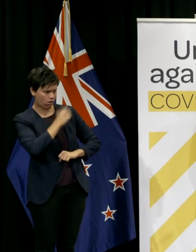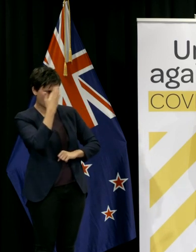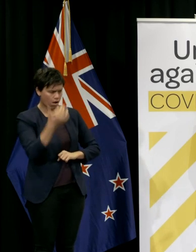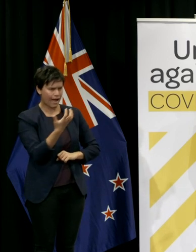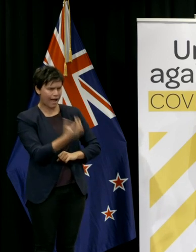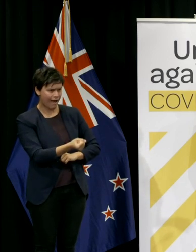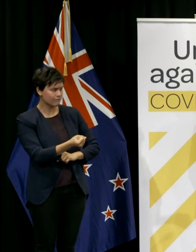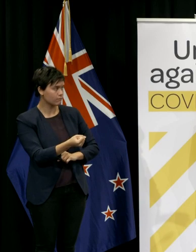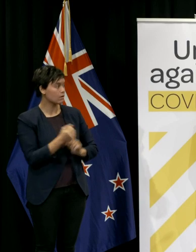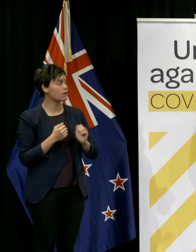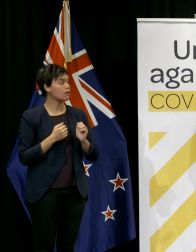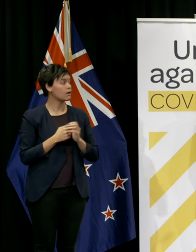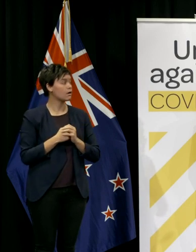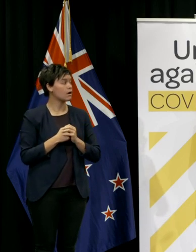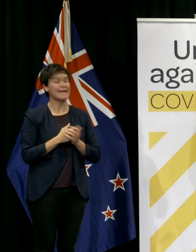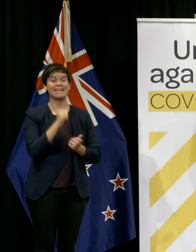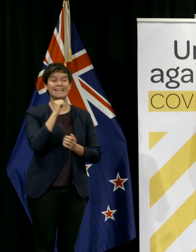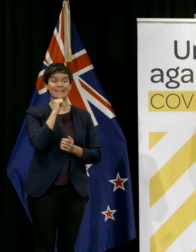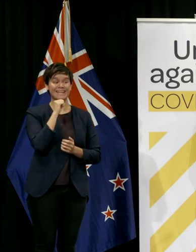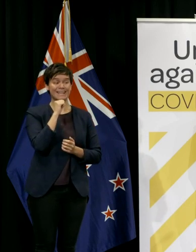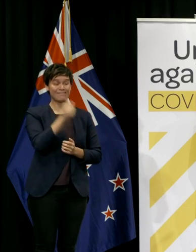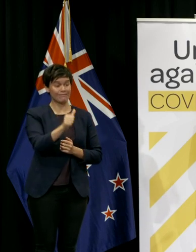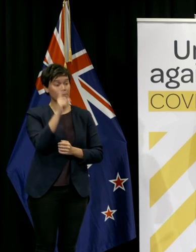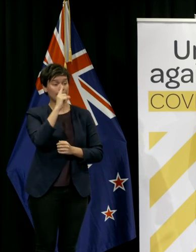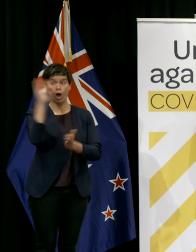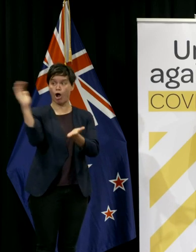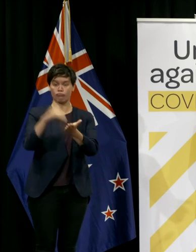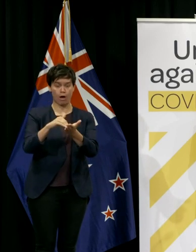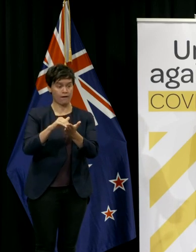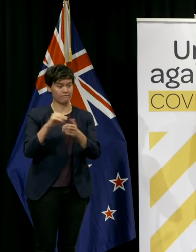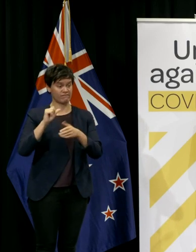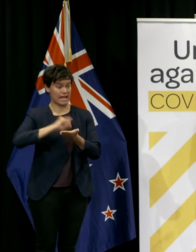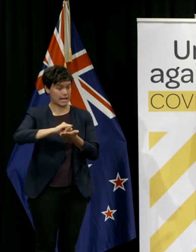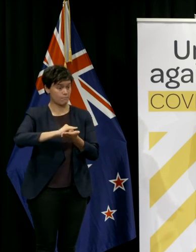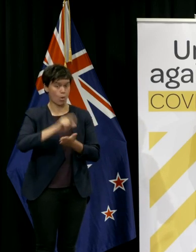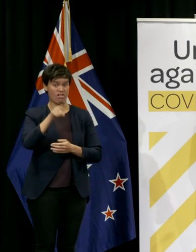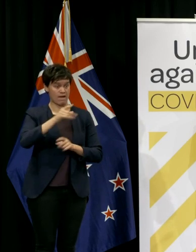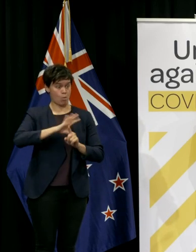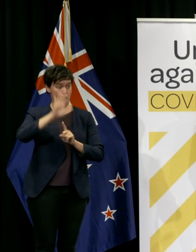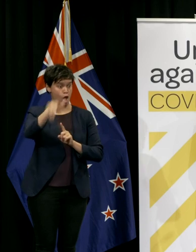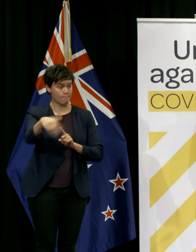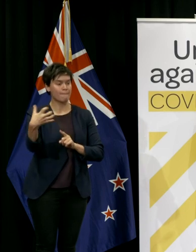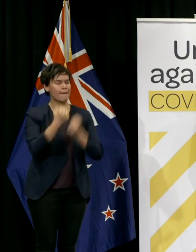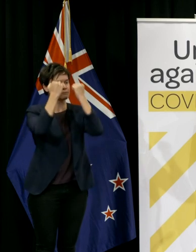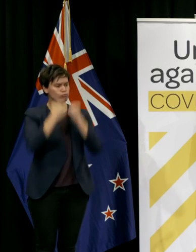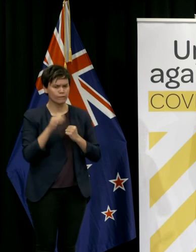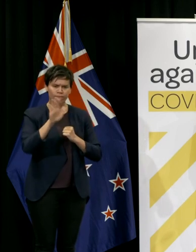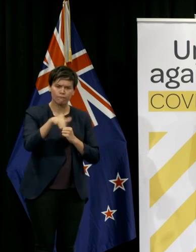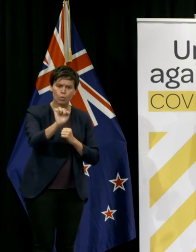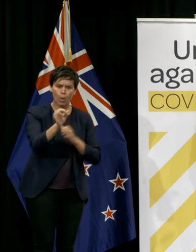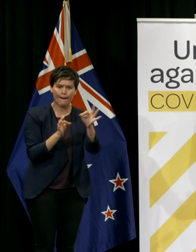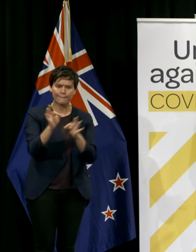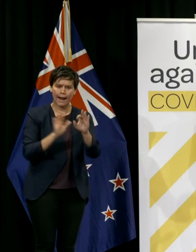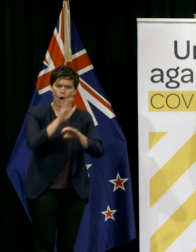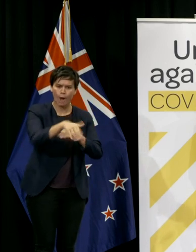facilitated to their home, they must have a proper place to go, and they must have some form of planning